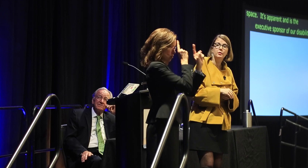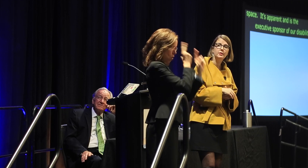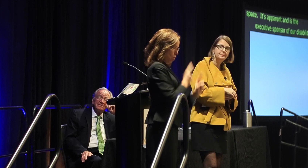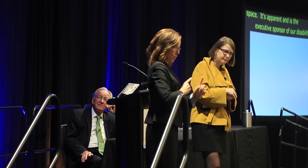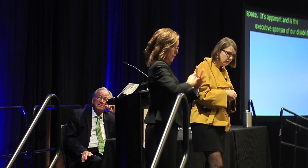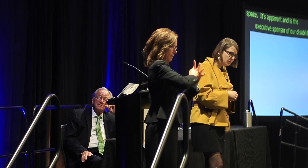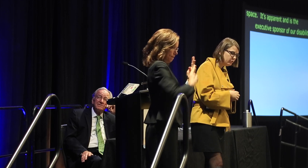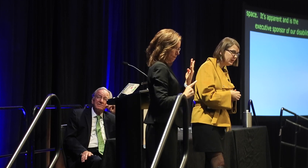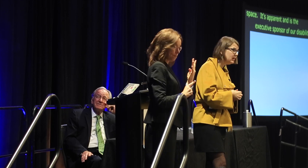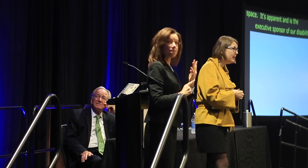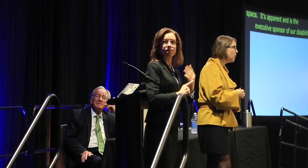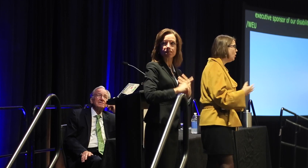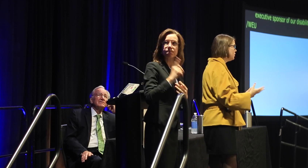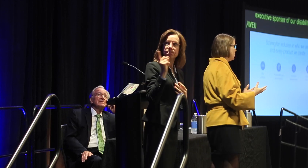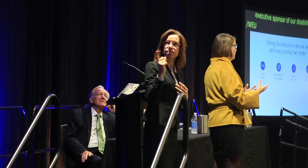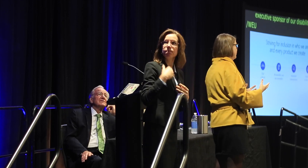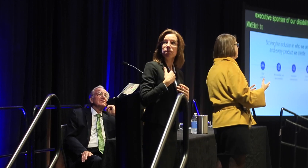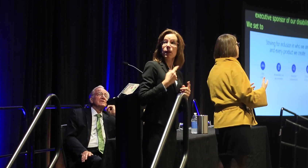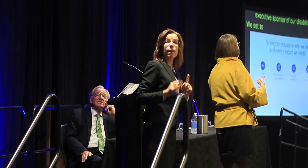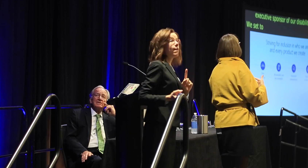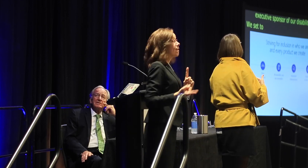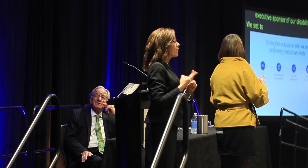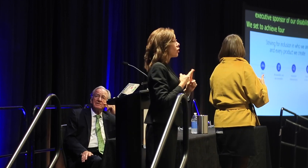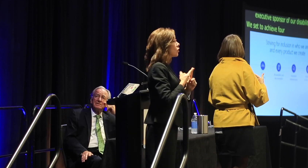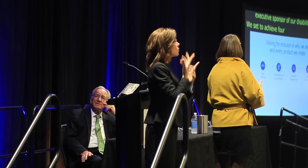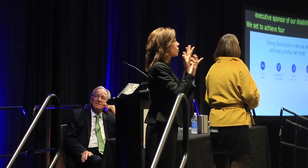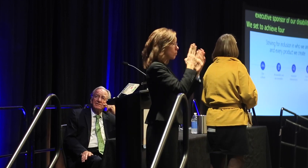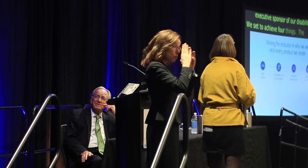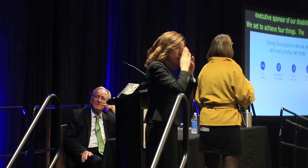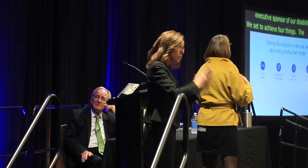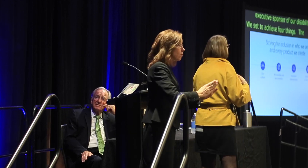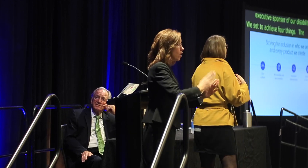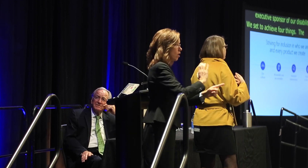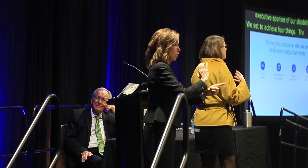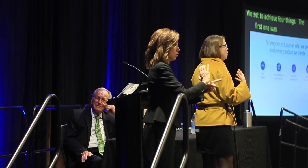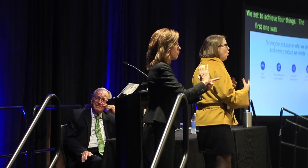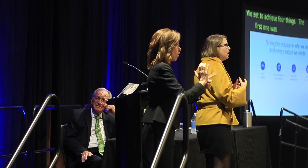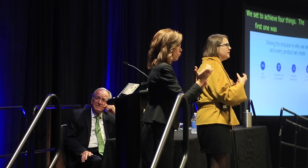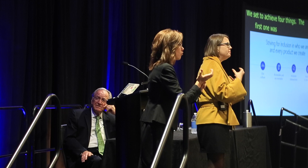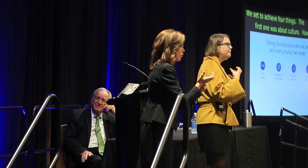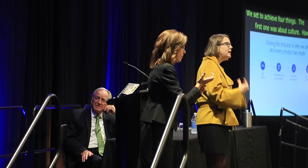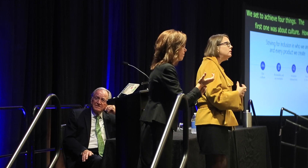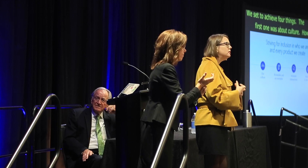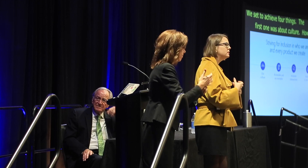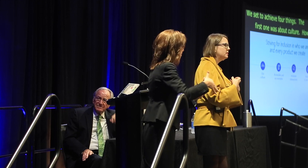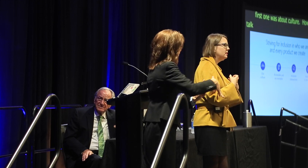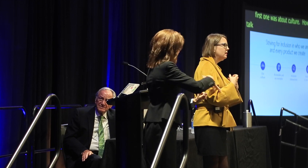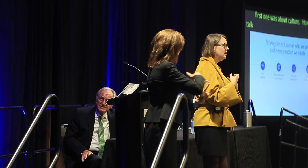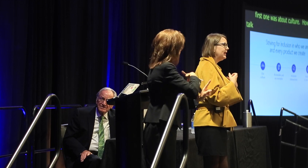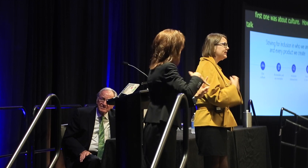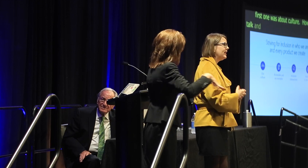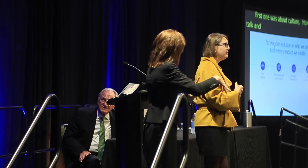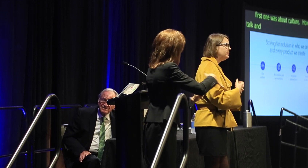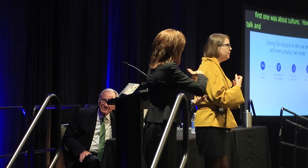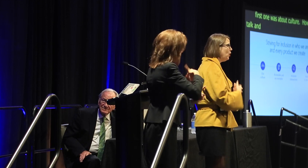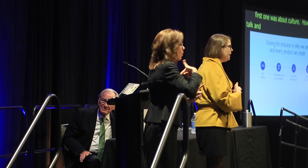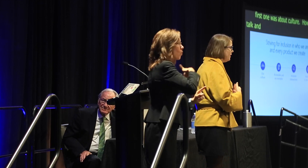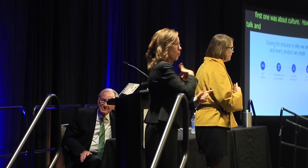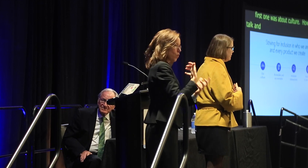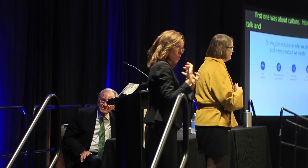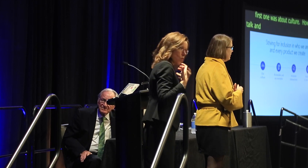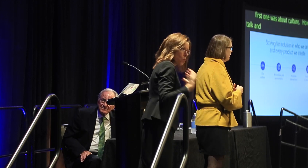one of those was really about culture. How do you talk and build